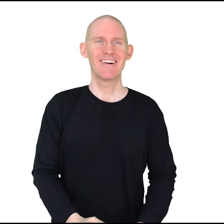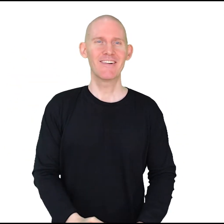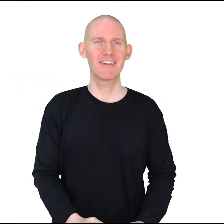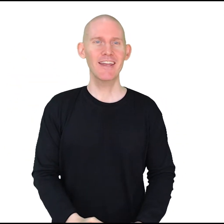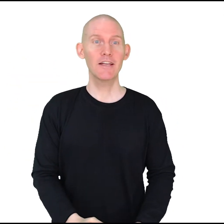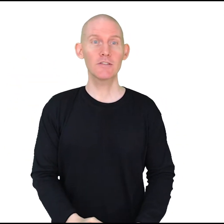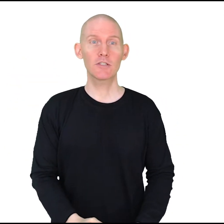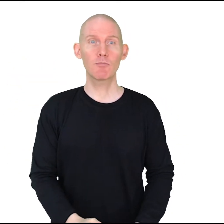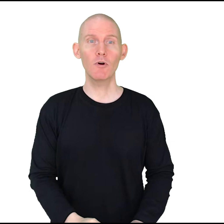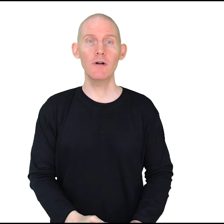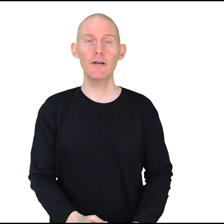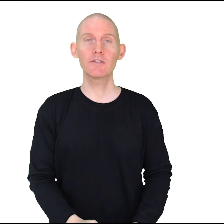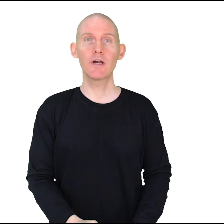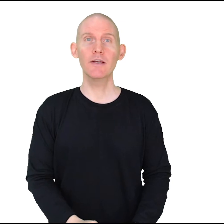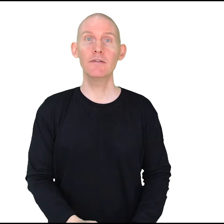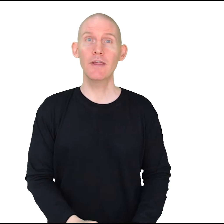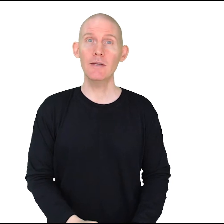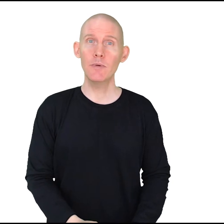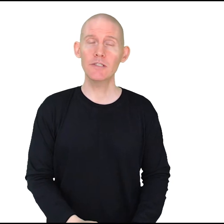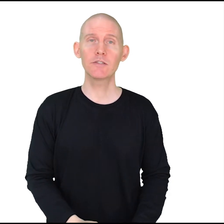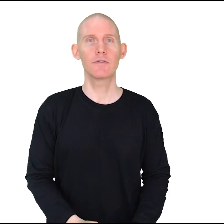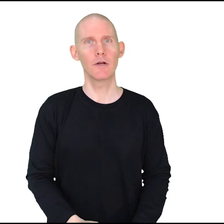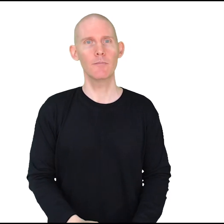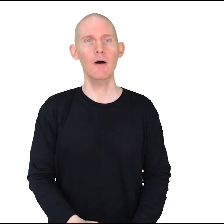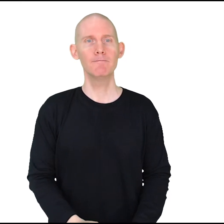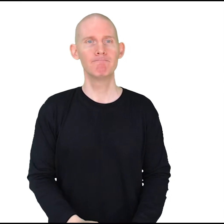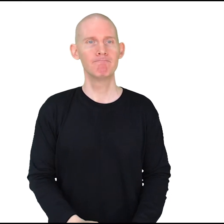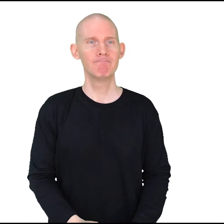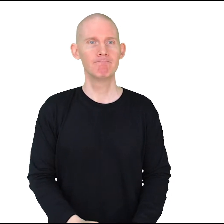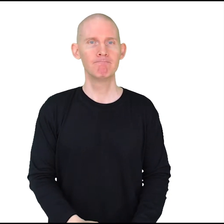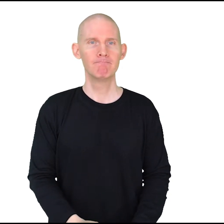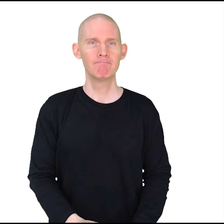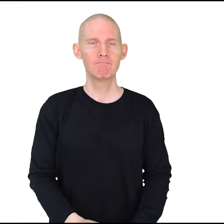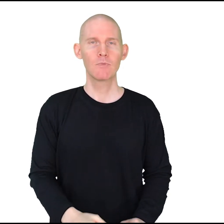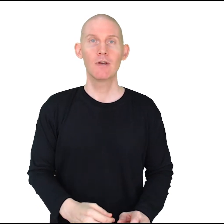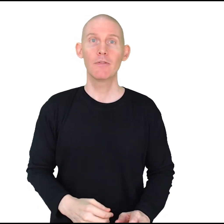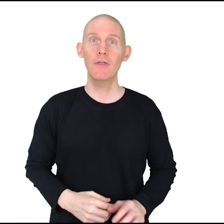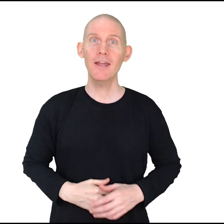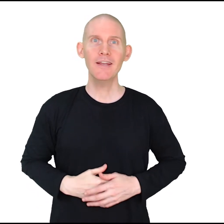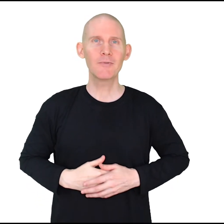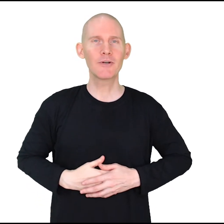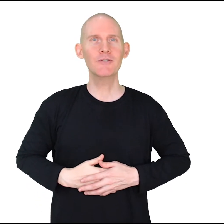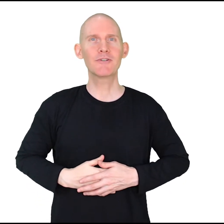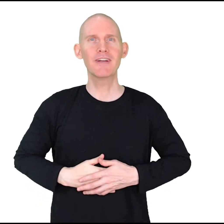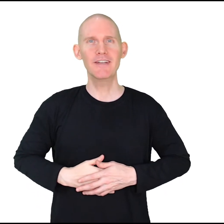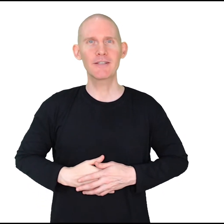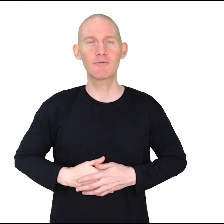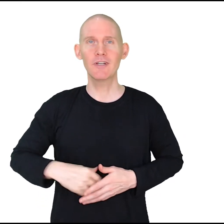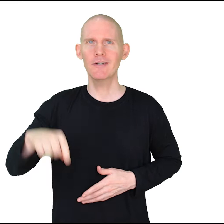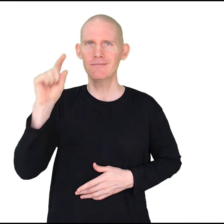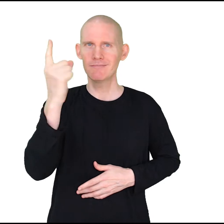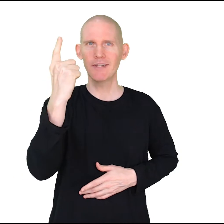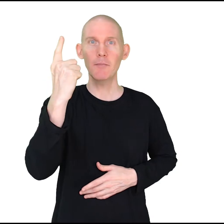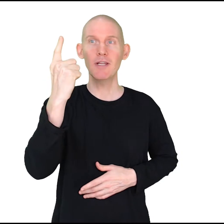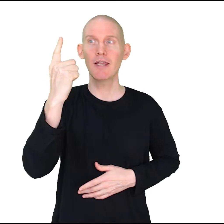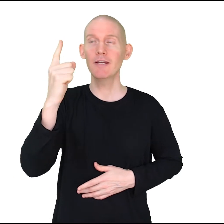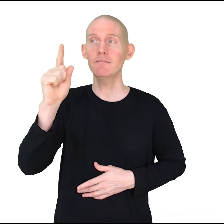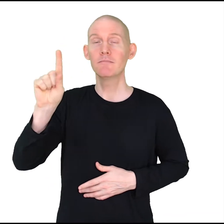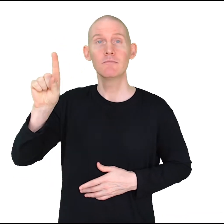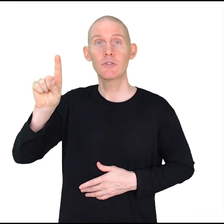okay, let's explore how to sign they miss their mom. We're going to use our index finger, dominant hand, just go